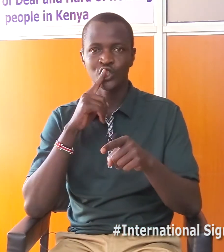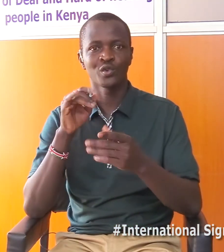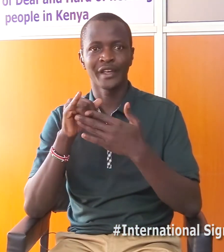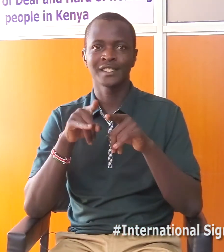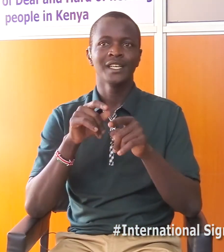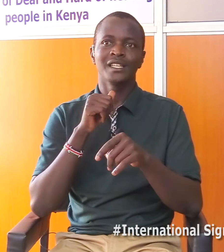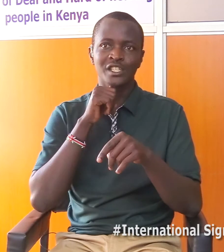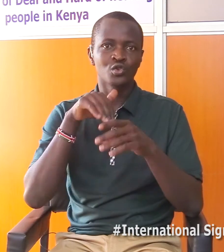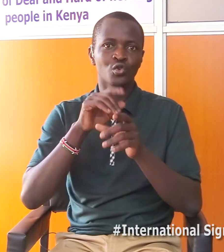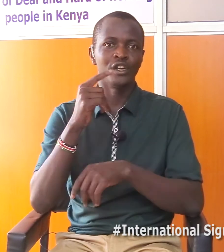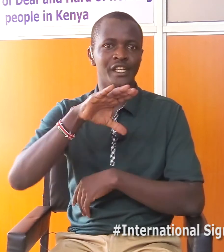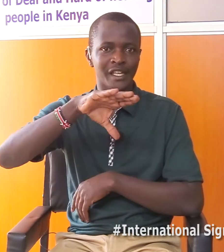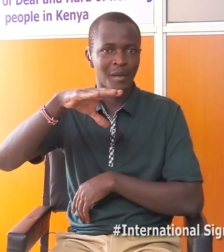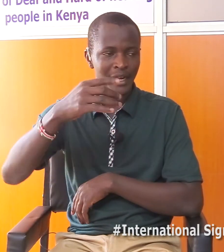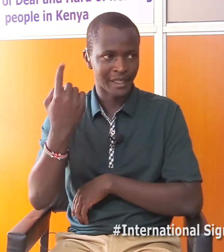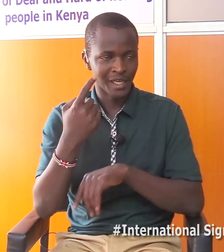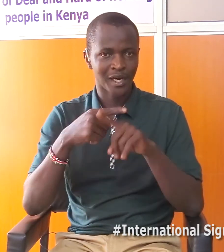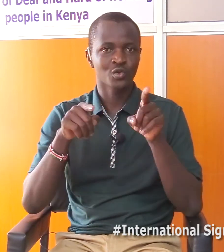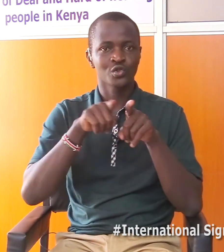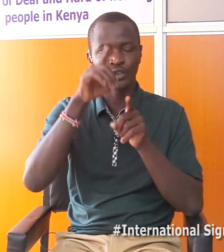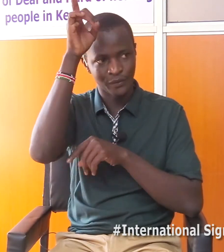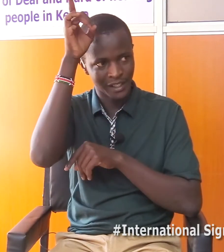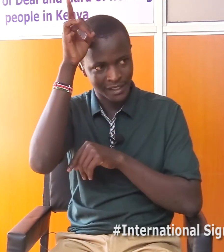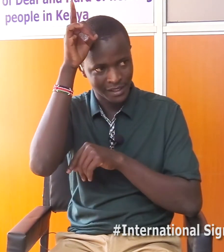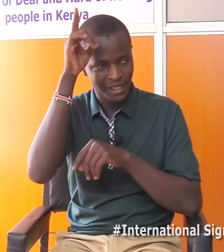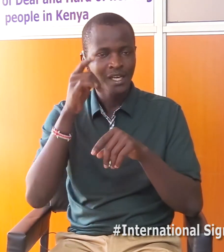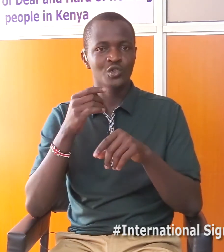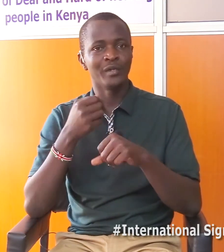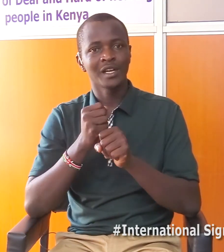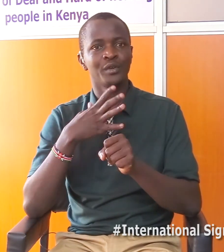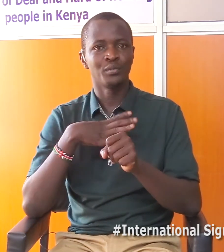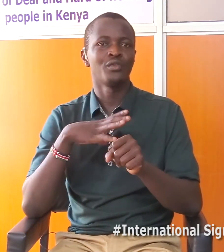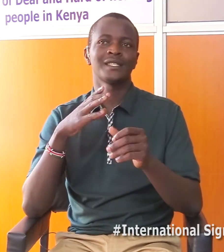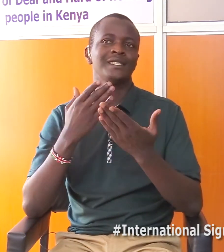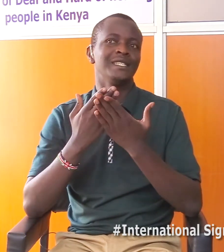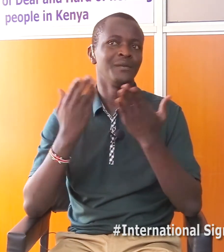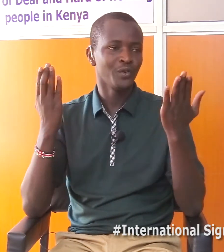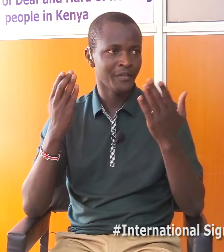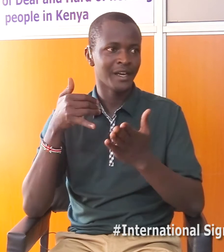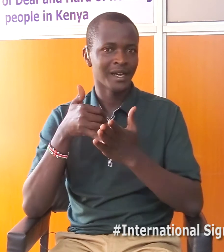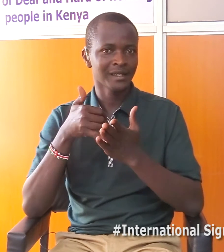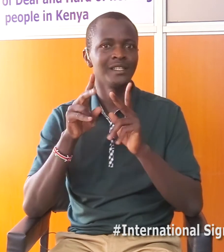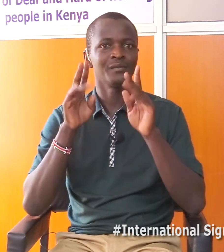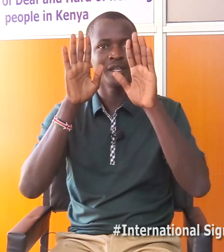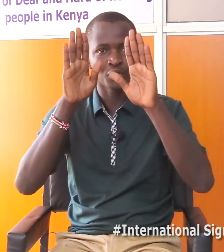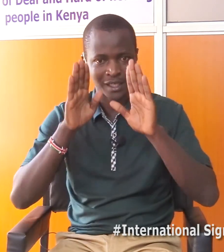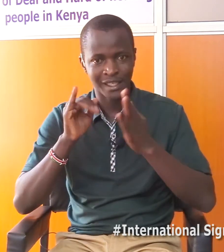ensure that it is not only in urban area but also in villages, to make people that in everywhere they are, it is very important that